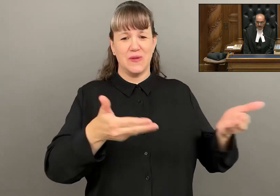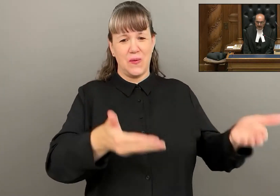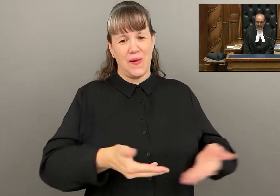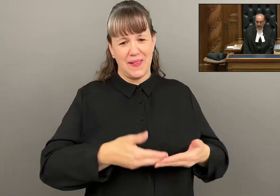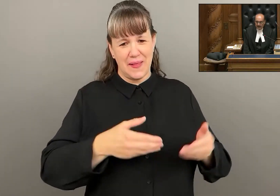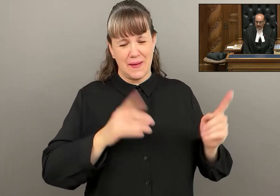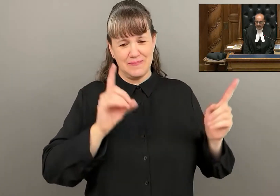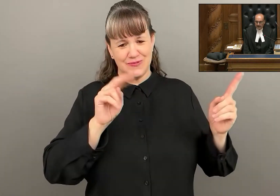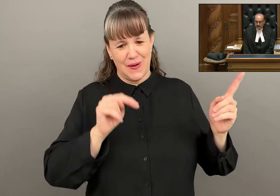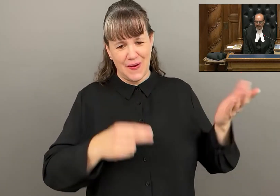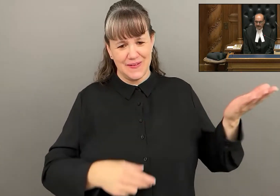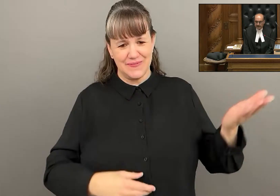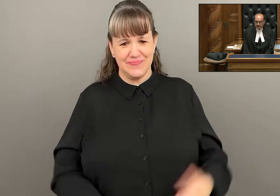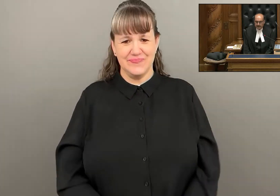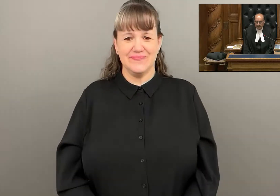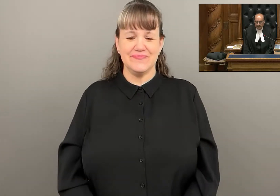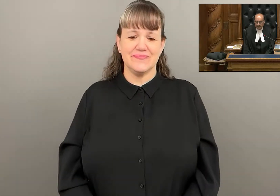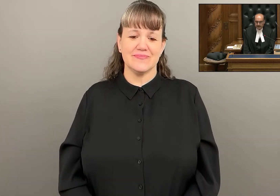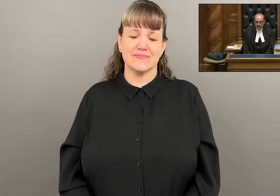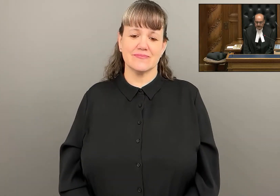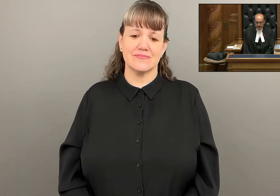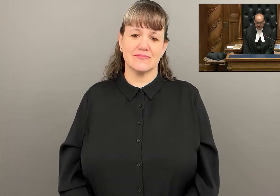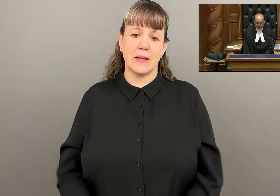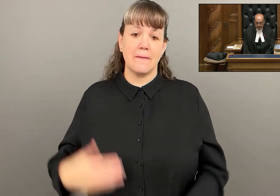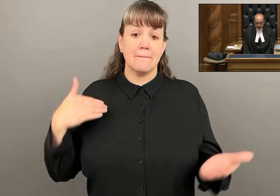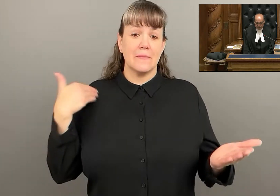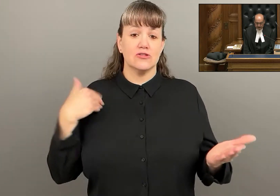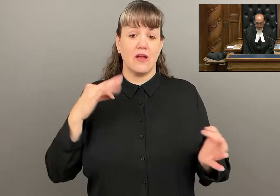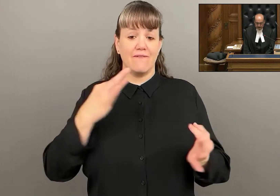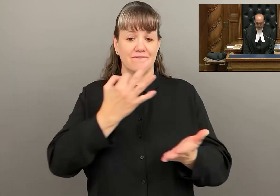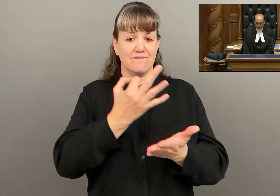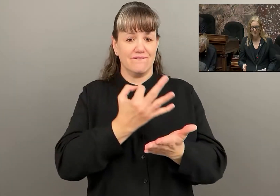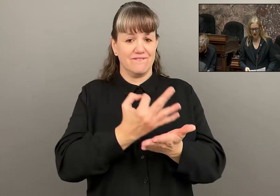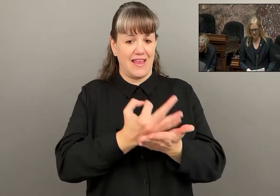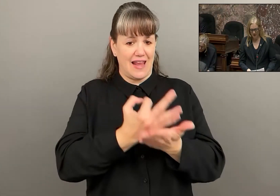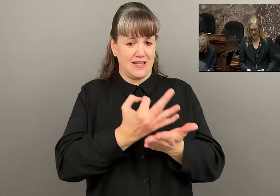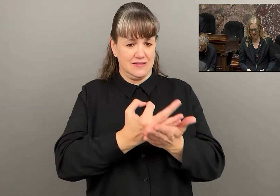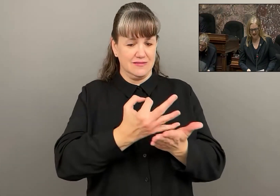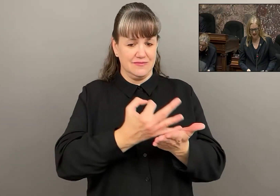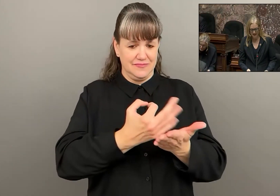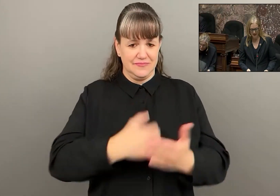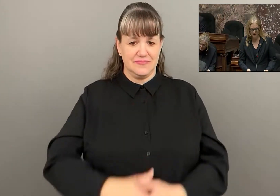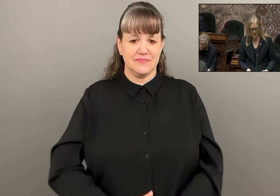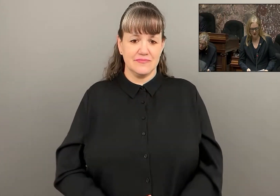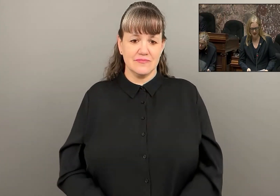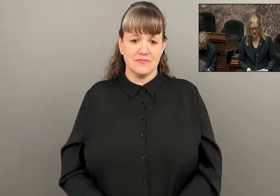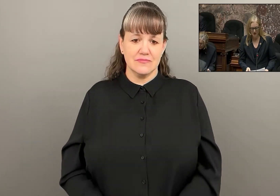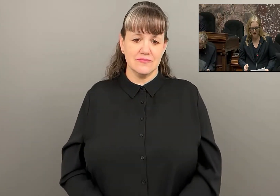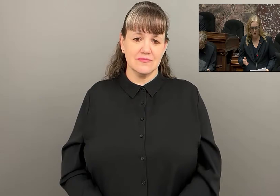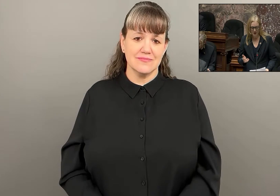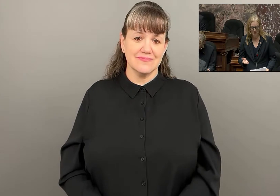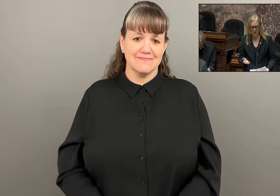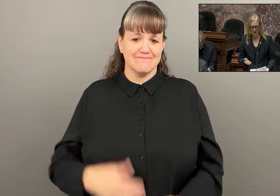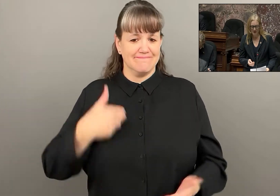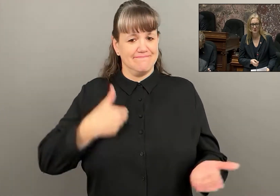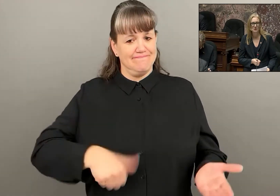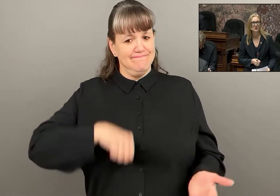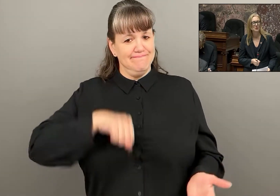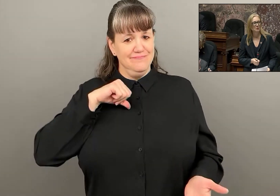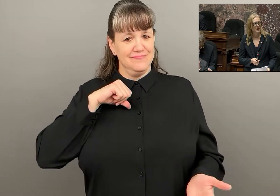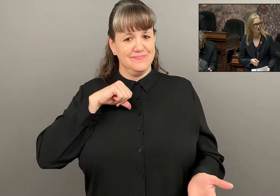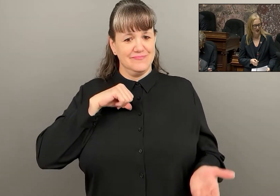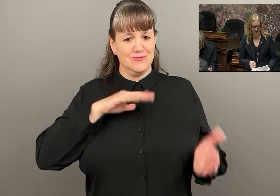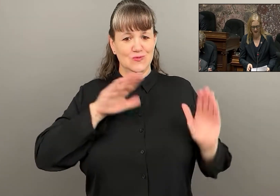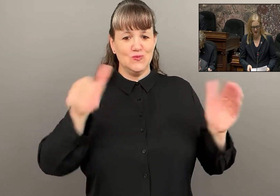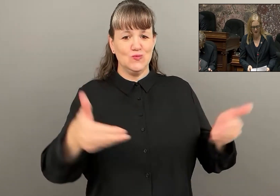Minister of Finance. Thank you, Mr. Speaker. Today, I rise with great pride to introduce an extraordinary group of students